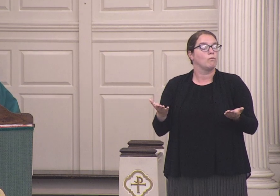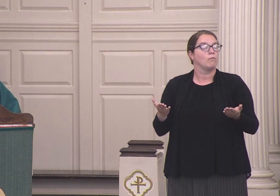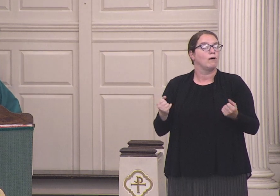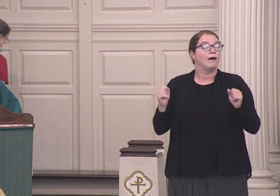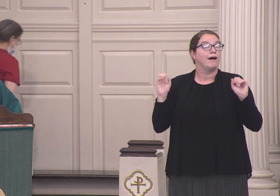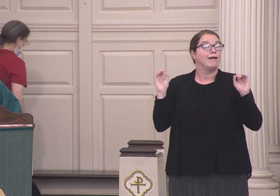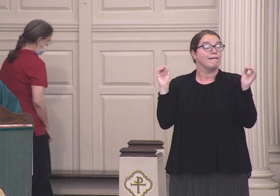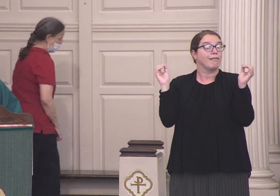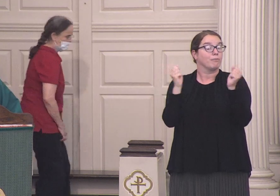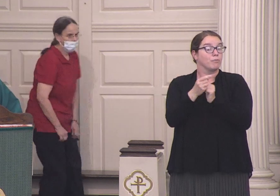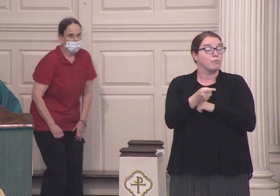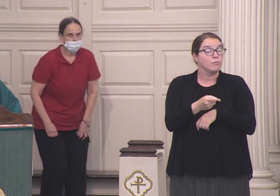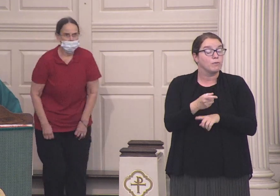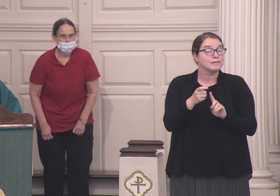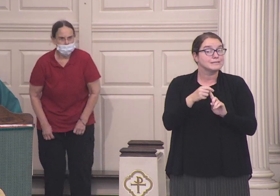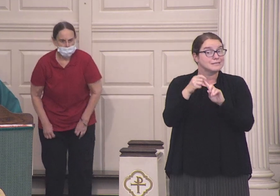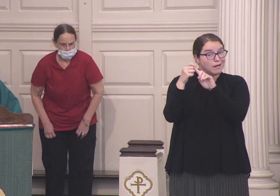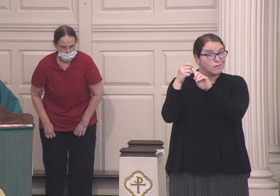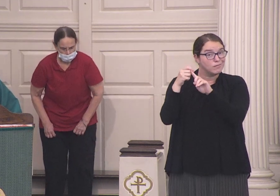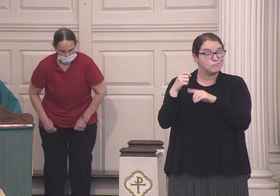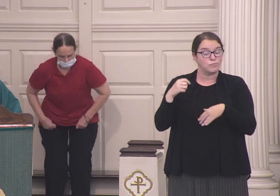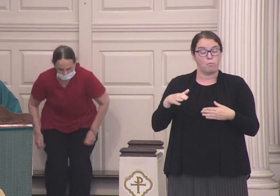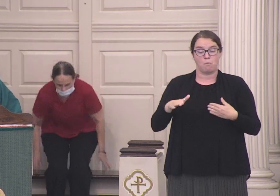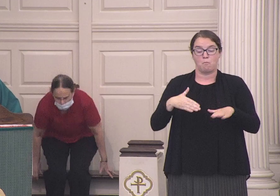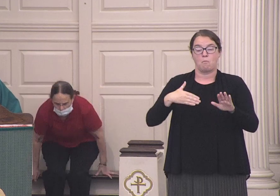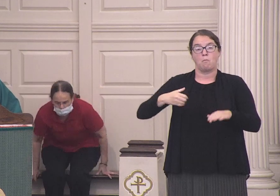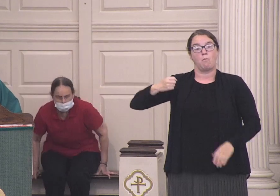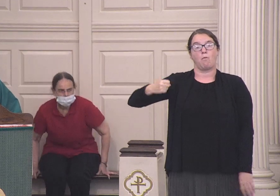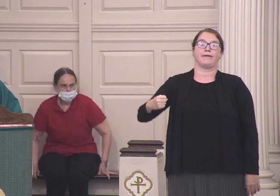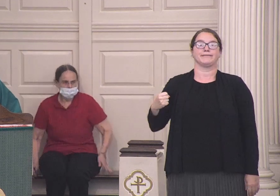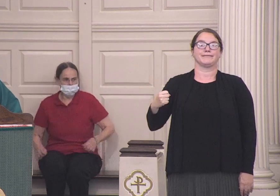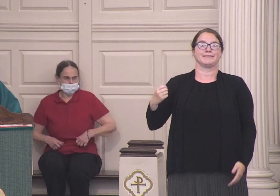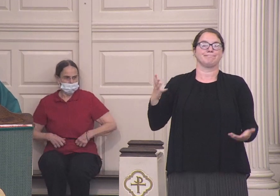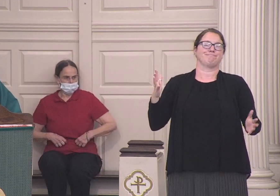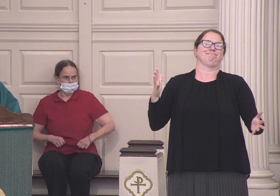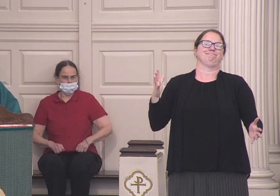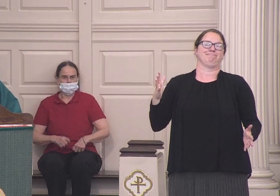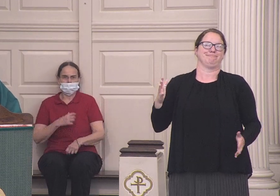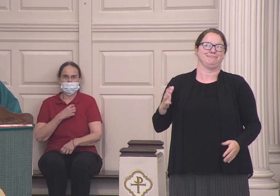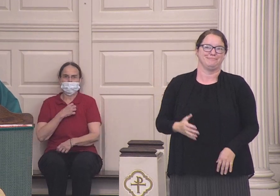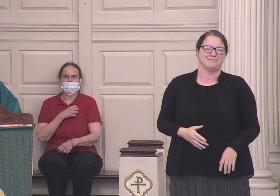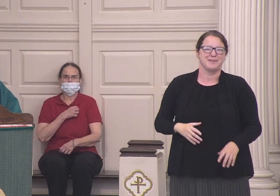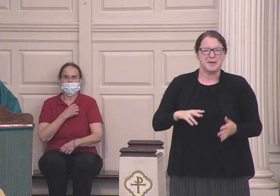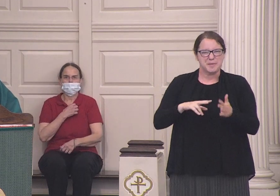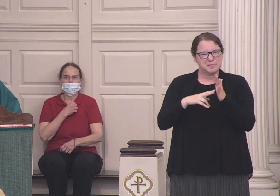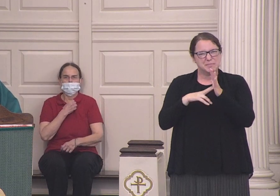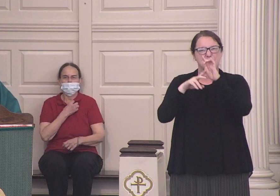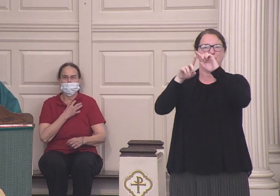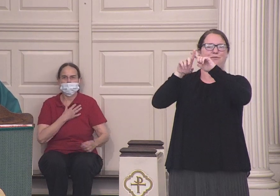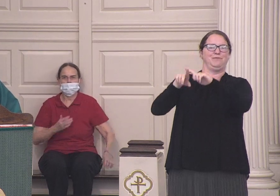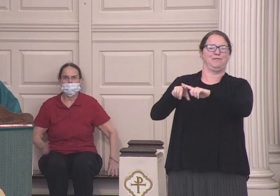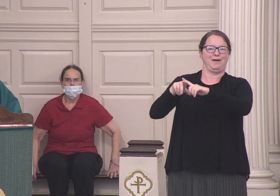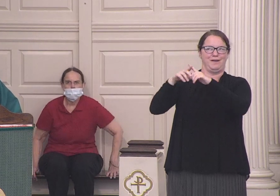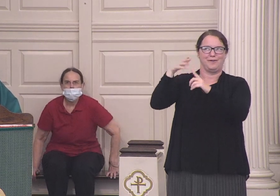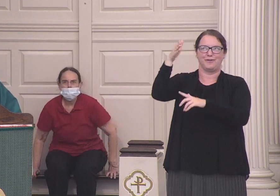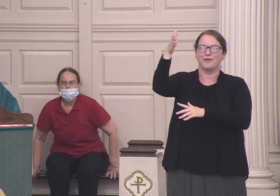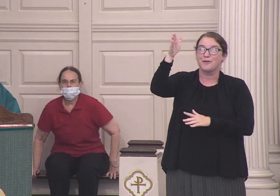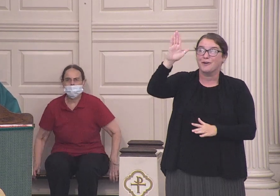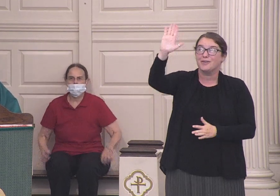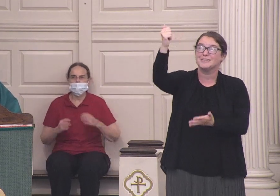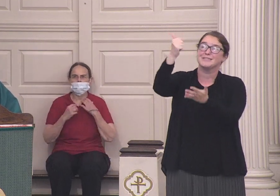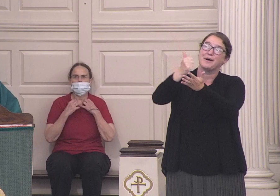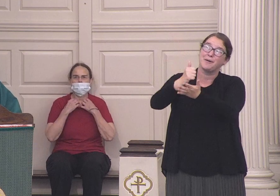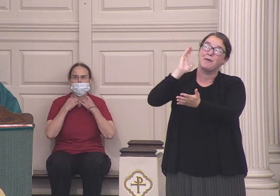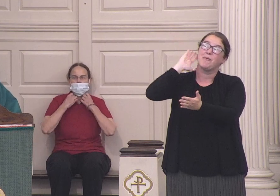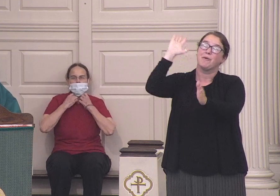journey but a walking stick." We rely on God's help, confidence in God, trusting in God